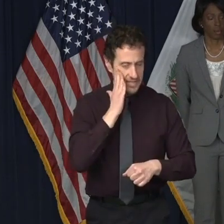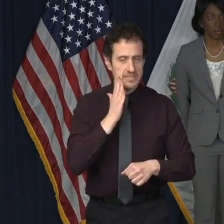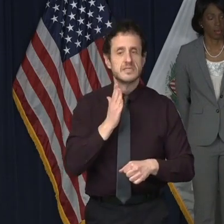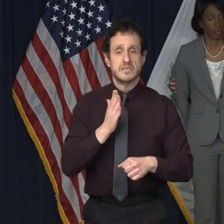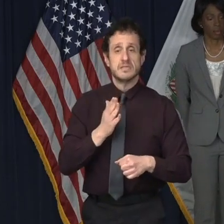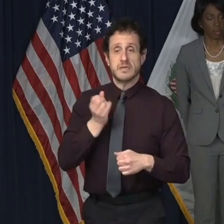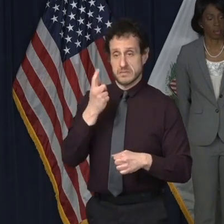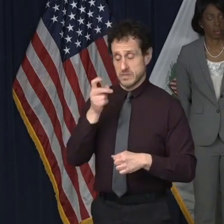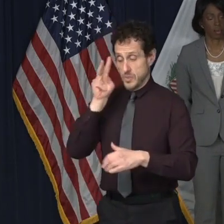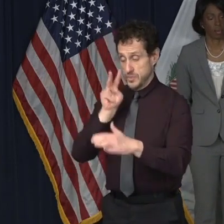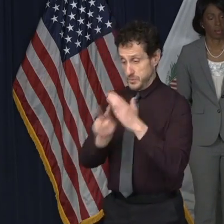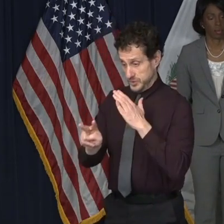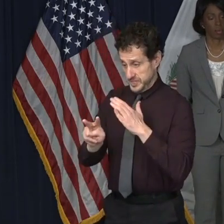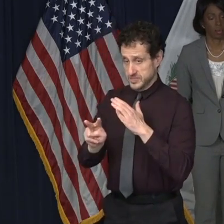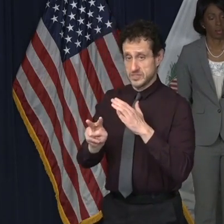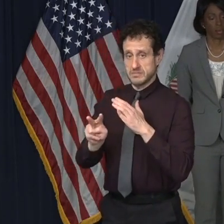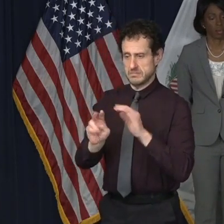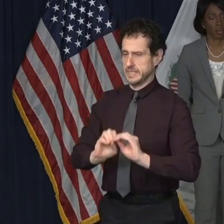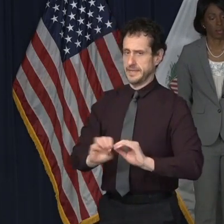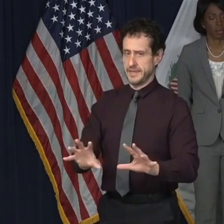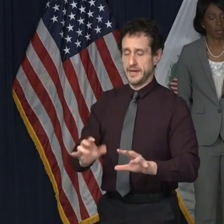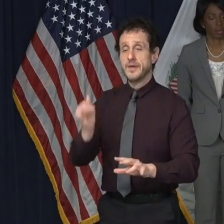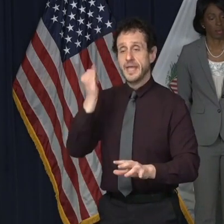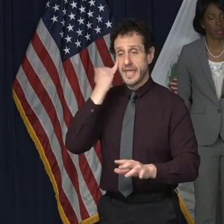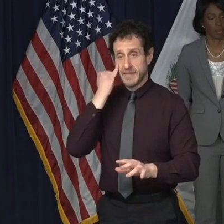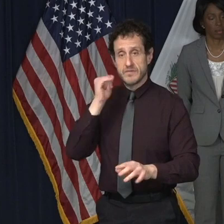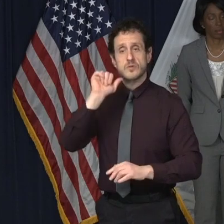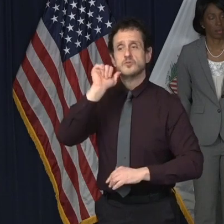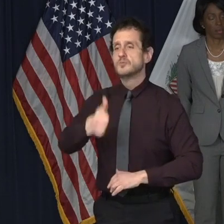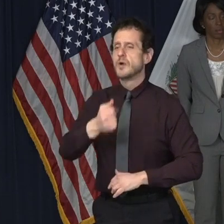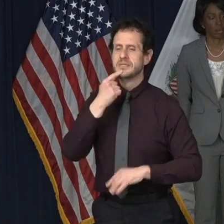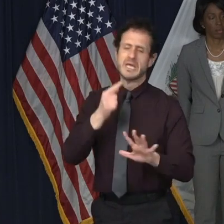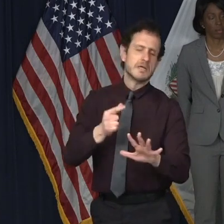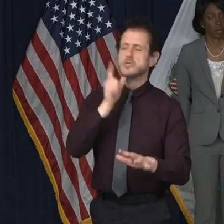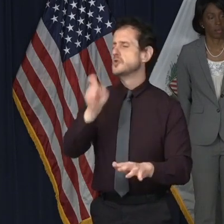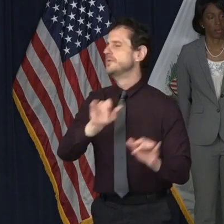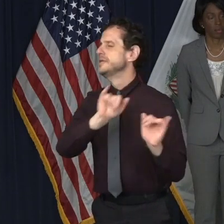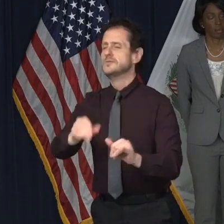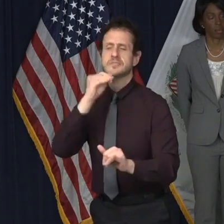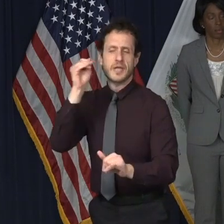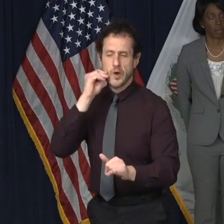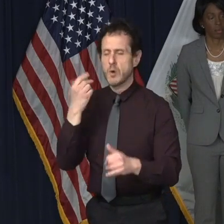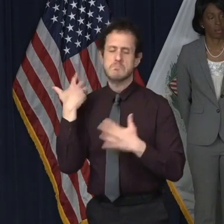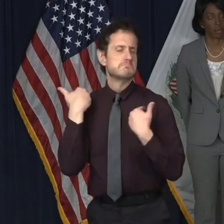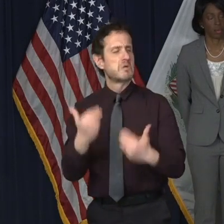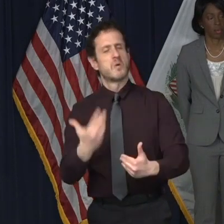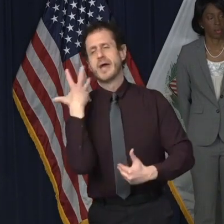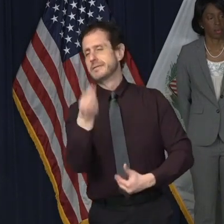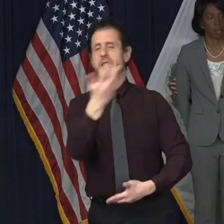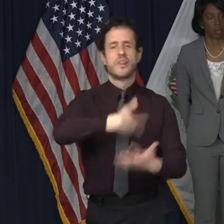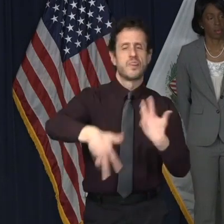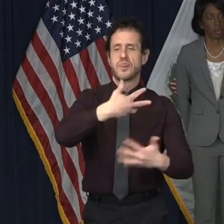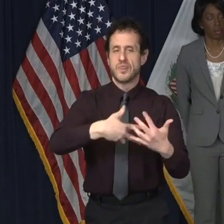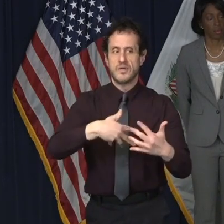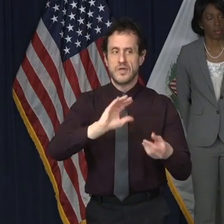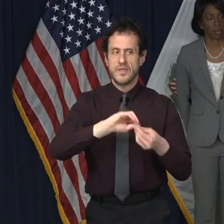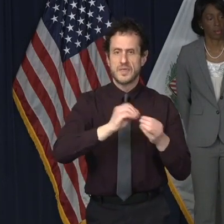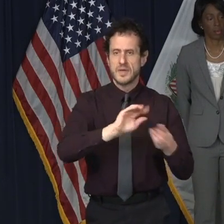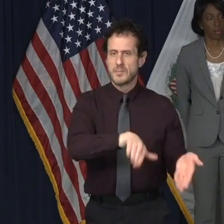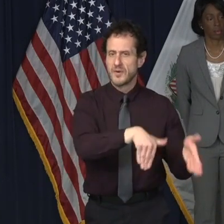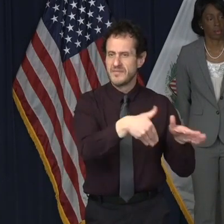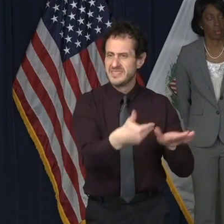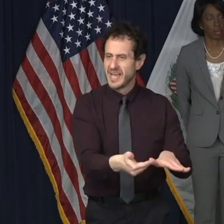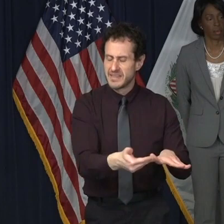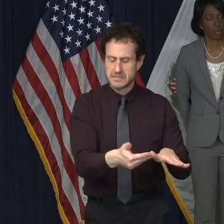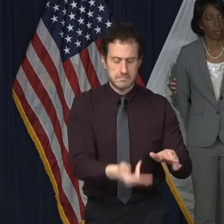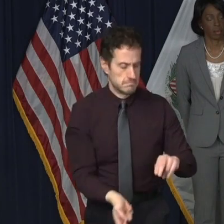clear. If we lifted the stay-at-home order tomorrow, we would see our deaths per day shoot into the thousands by